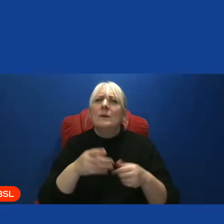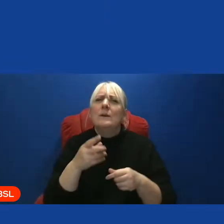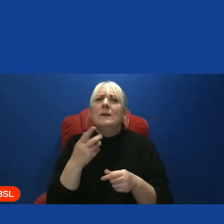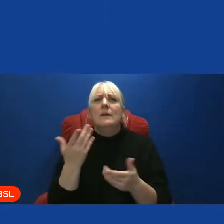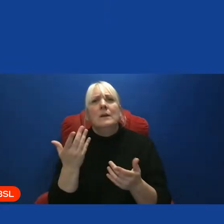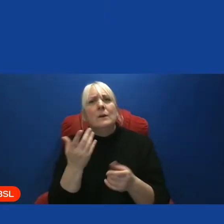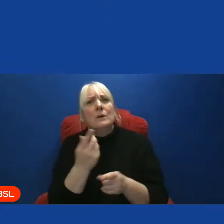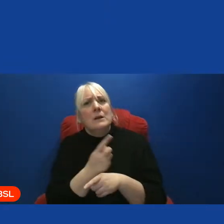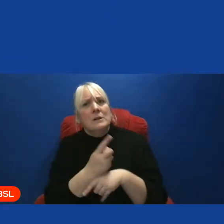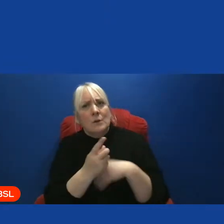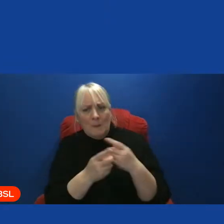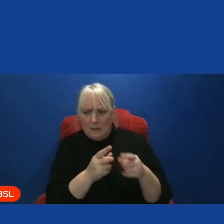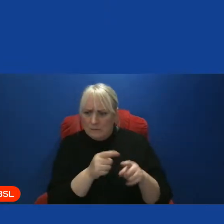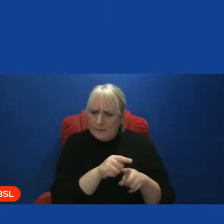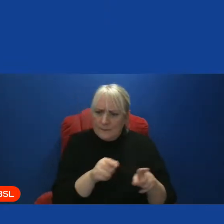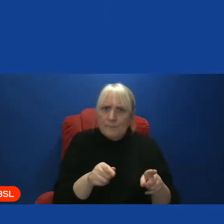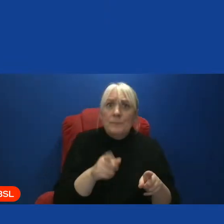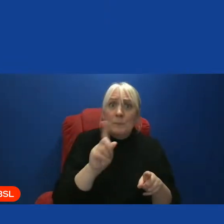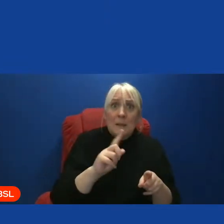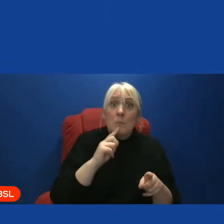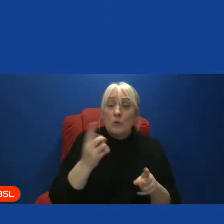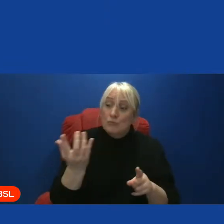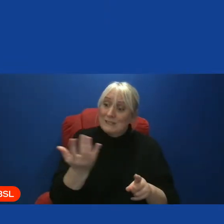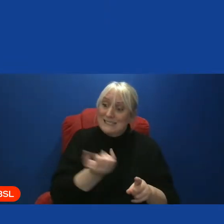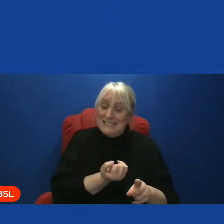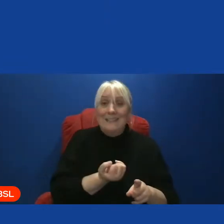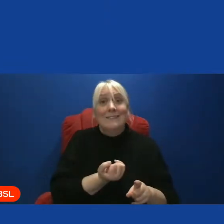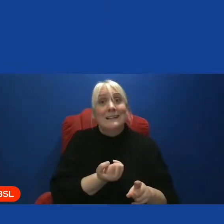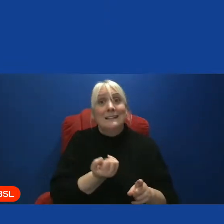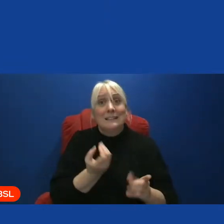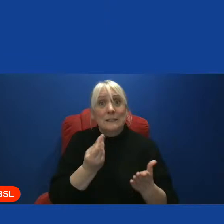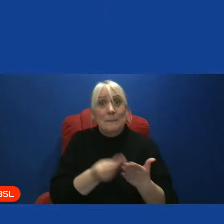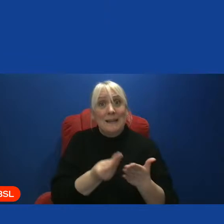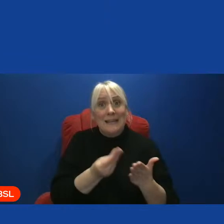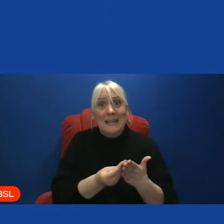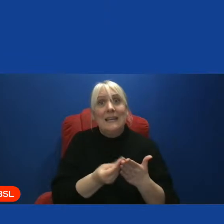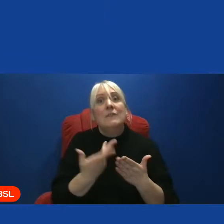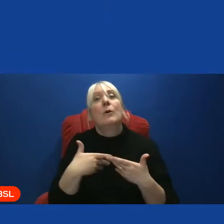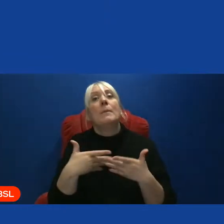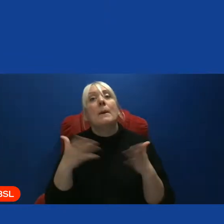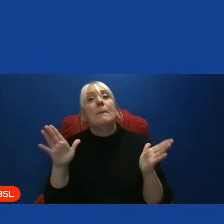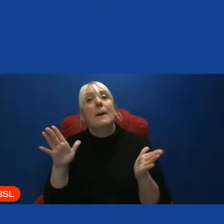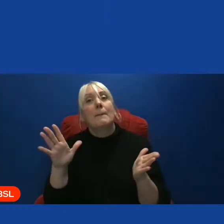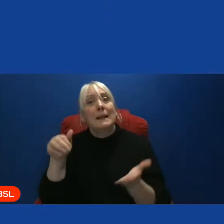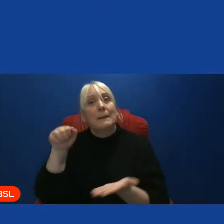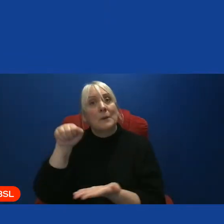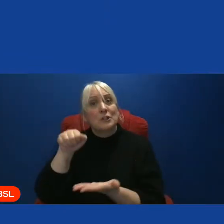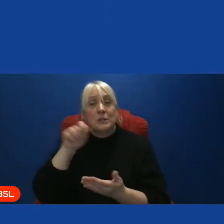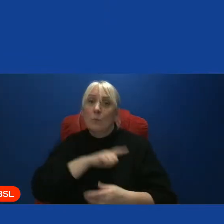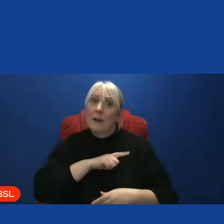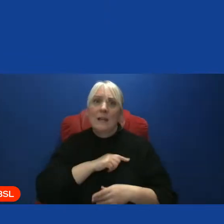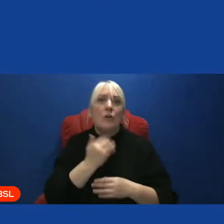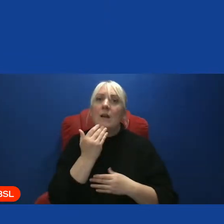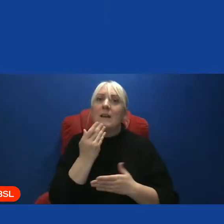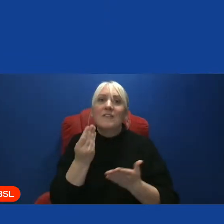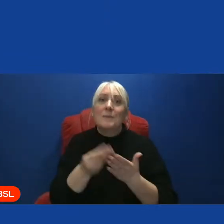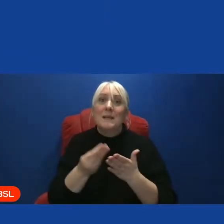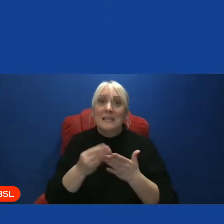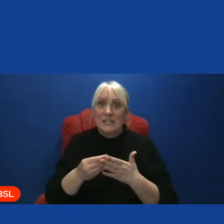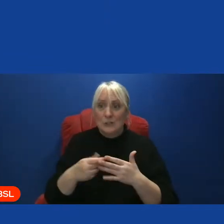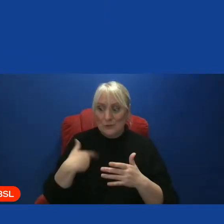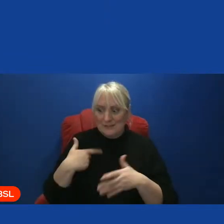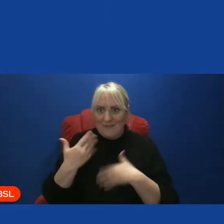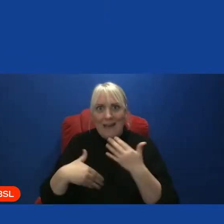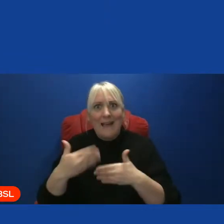are, receiving payments from the public purse because they don't have enough money to live on,